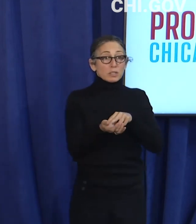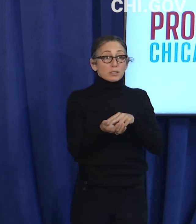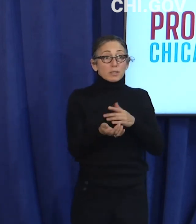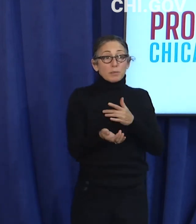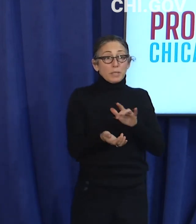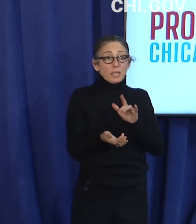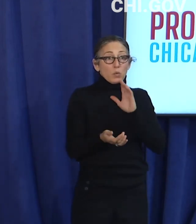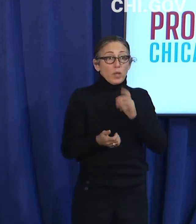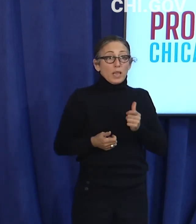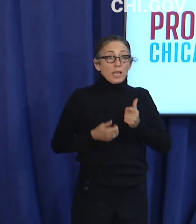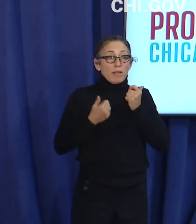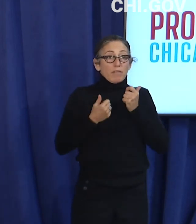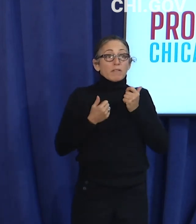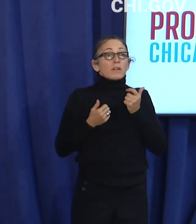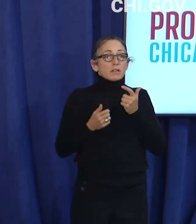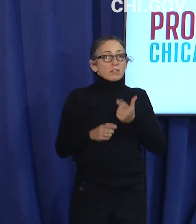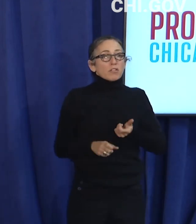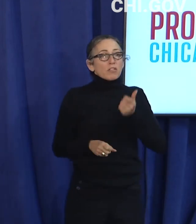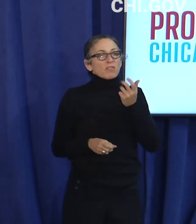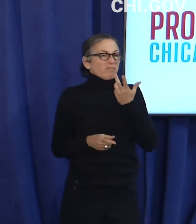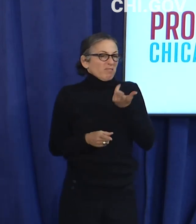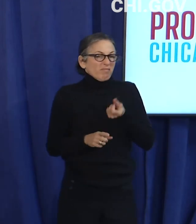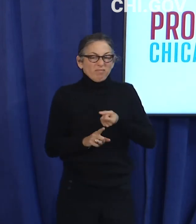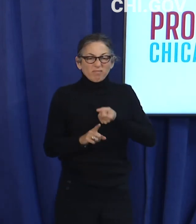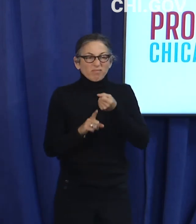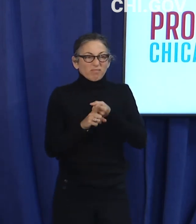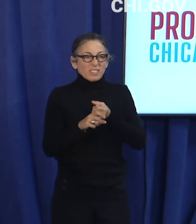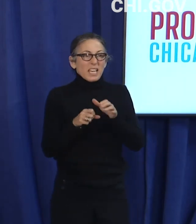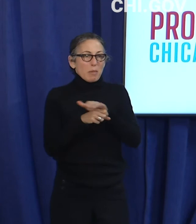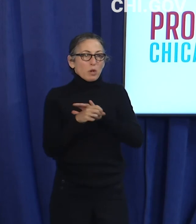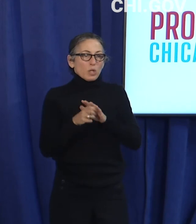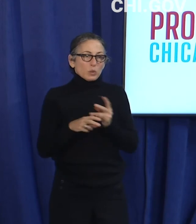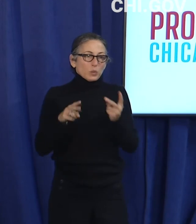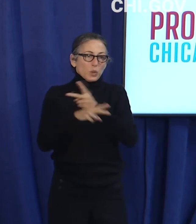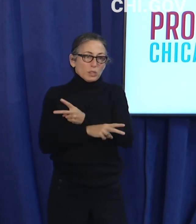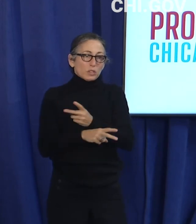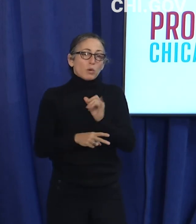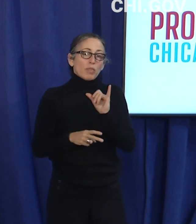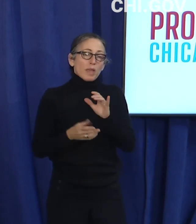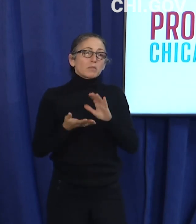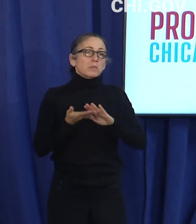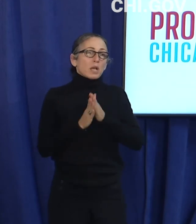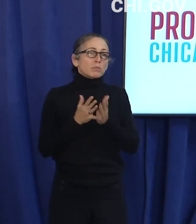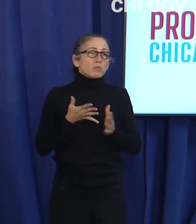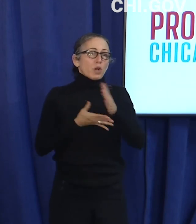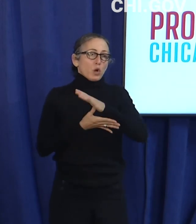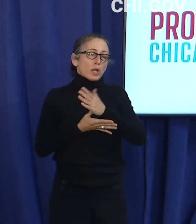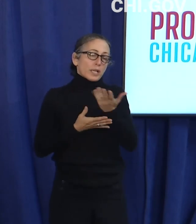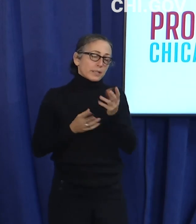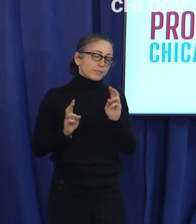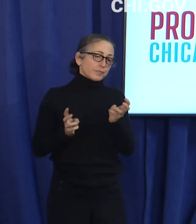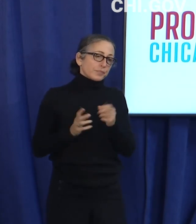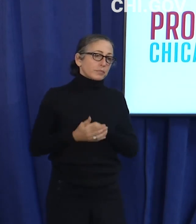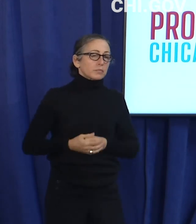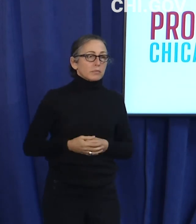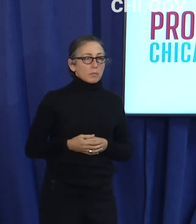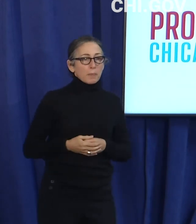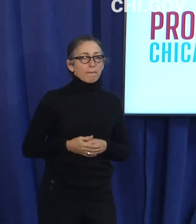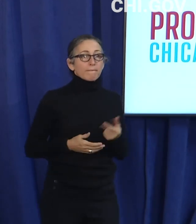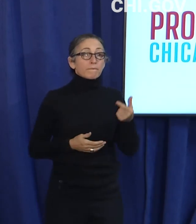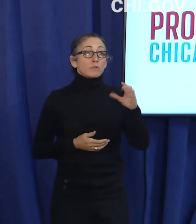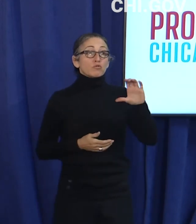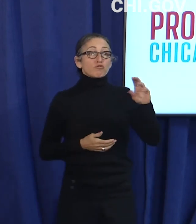some of the neighborhoods that have been hardest hit. And so in that way, those neighborhoods would be prioritized. And so how, and this is from Craig